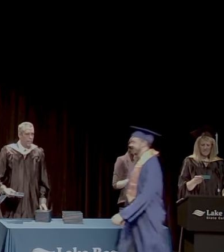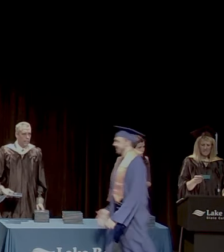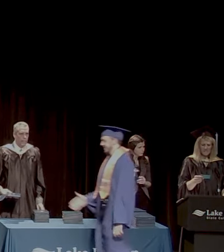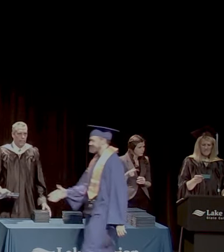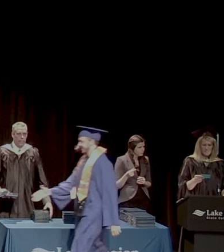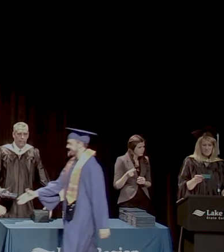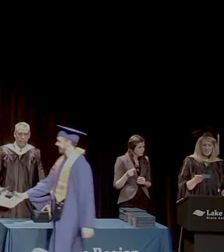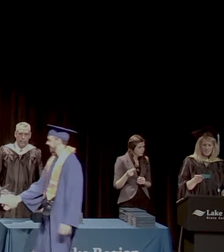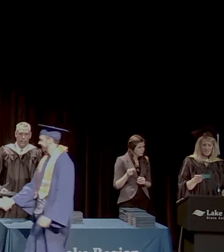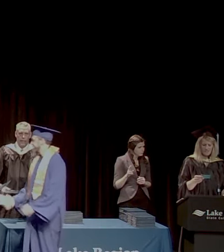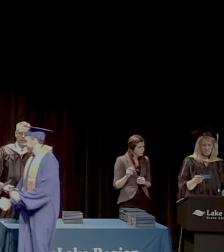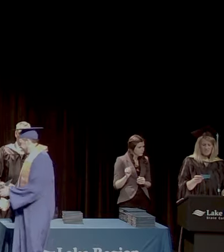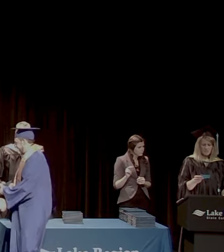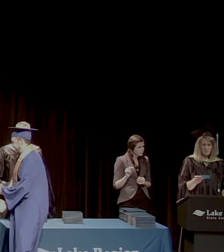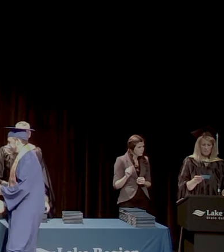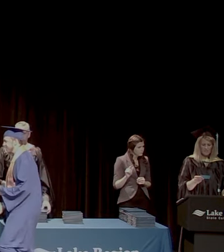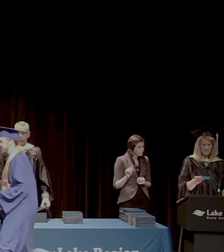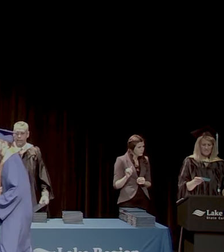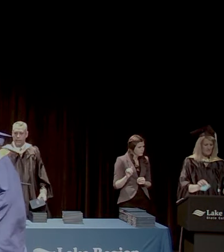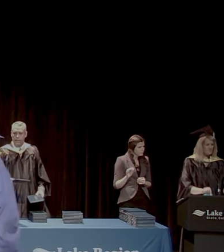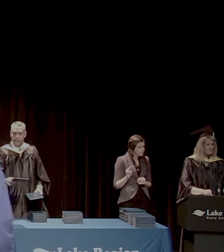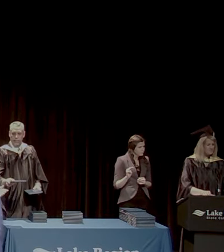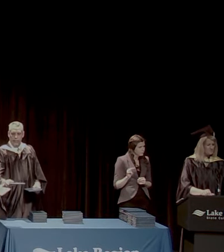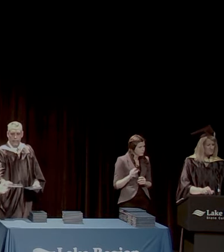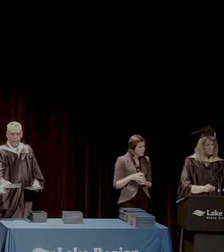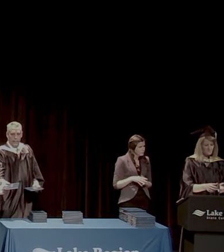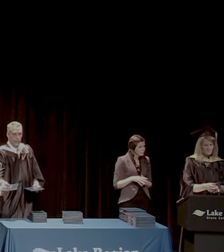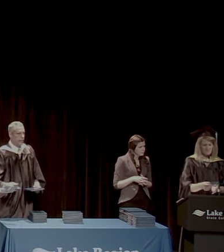Grantley Mildenhall, Associate in Arts, Liberal Arts.